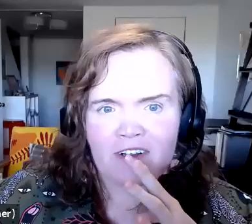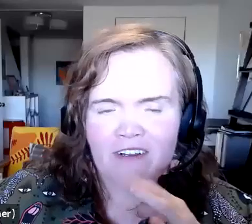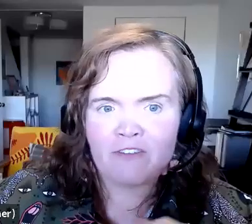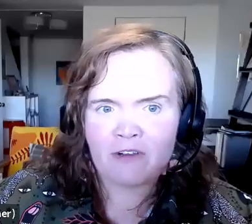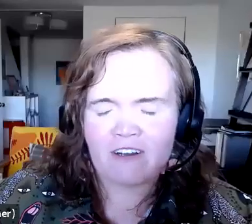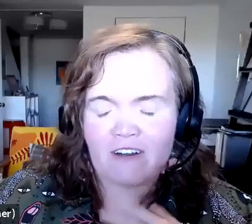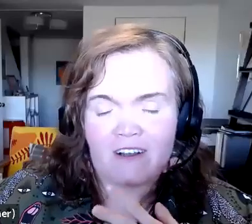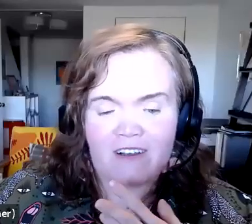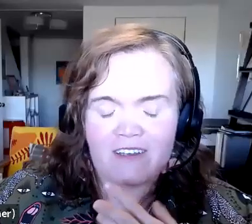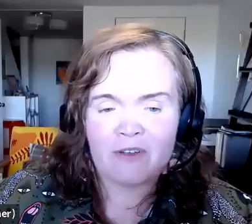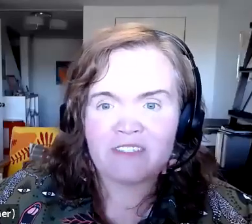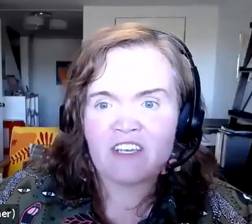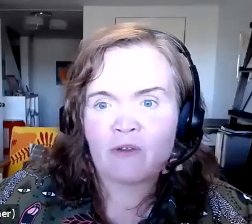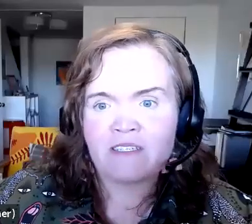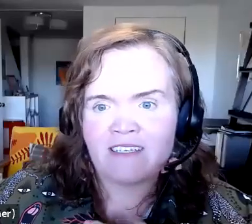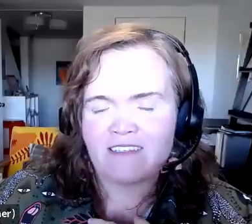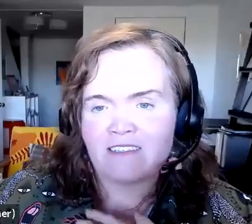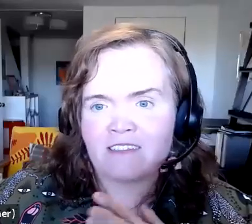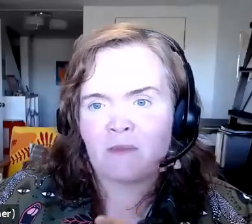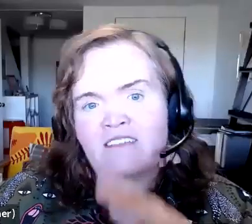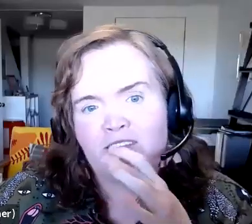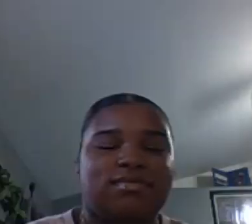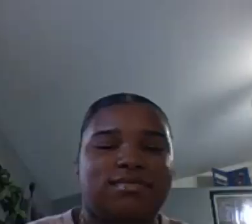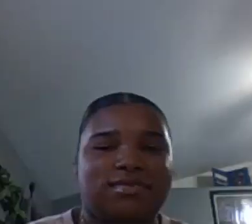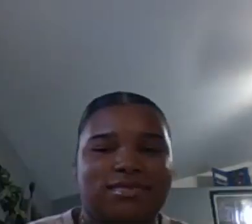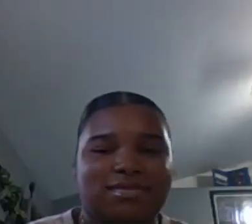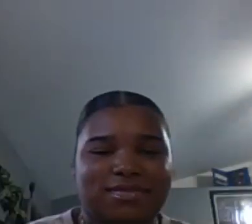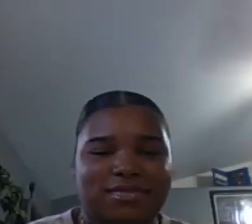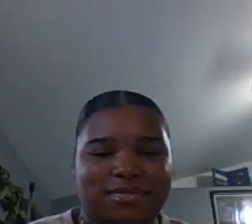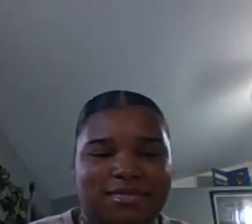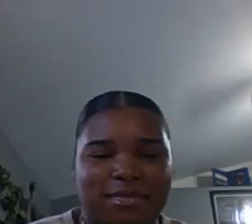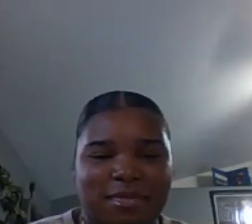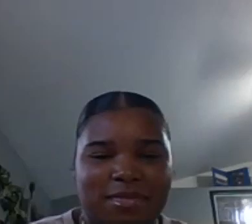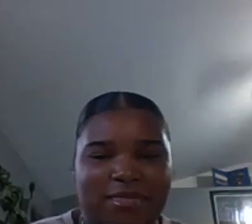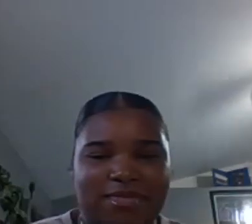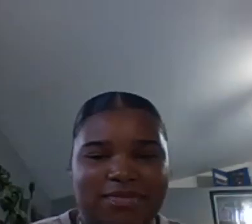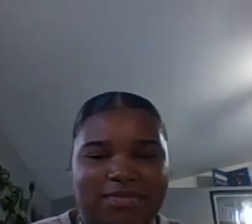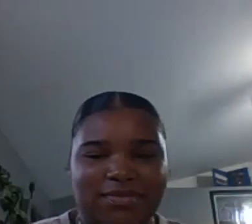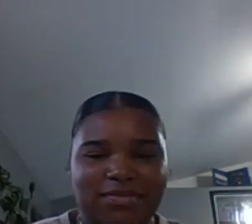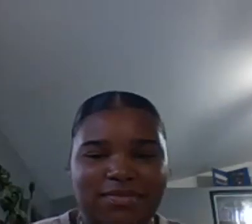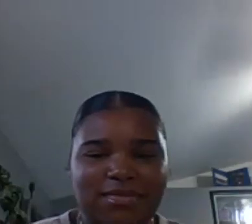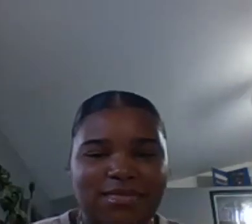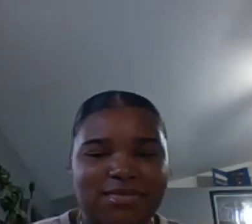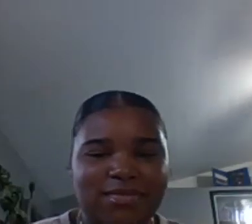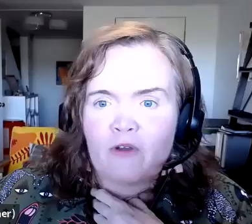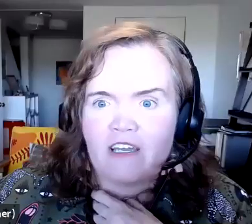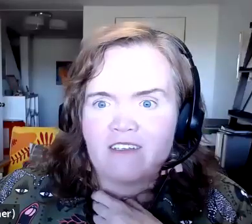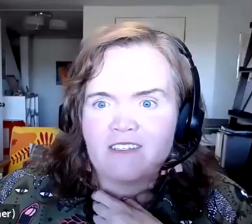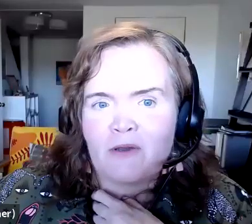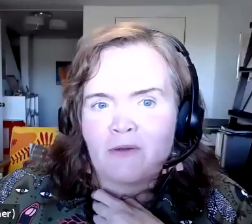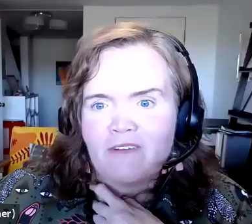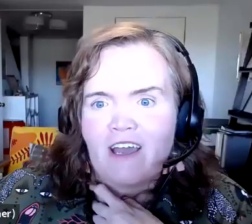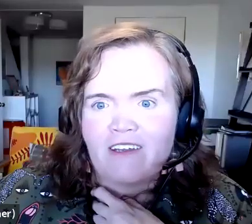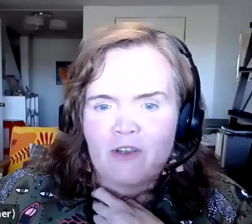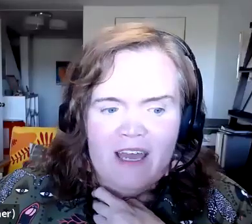it's it's increasing the suspense of the rest of what you're going to say. So, go for it.